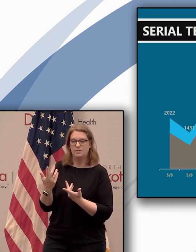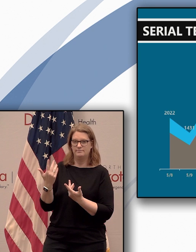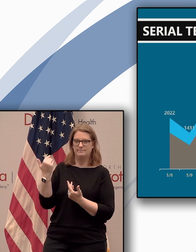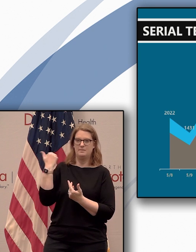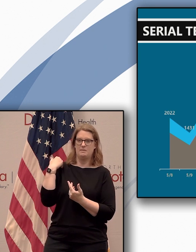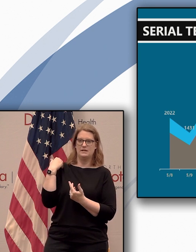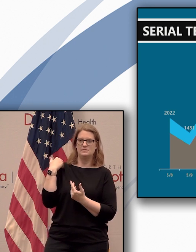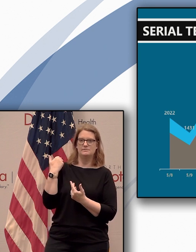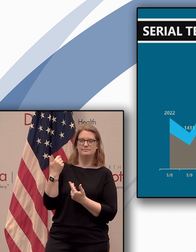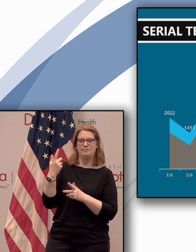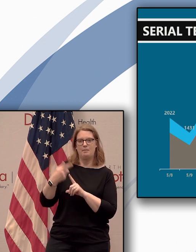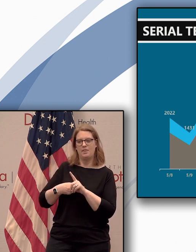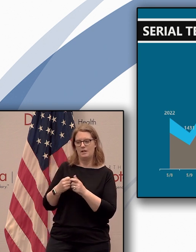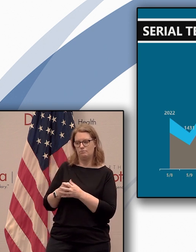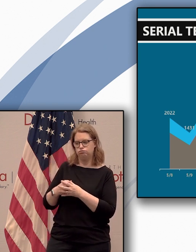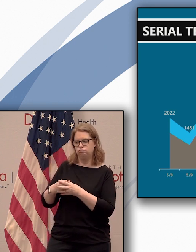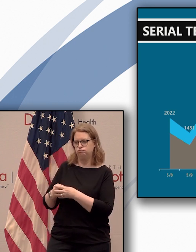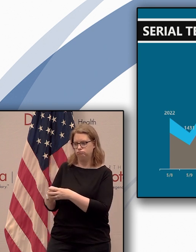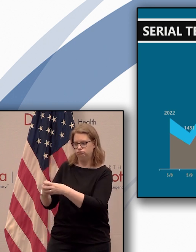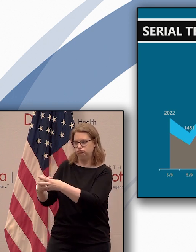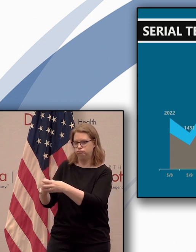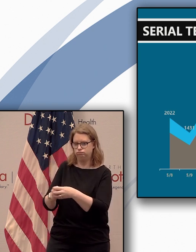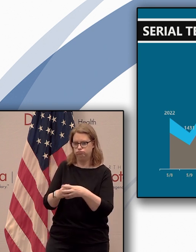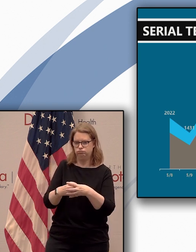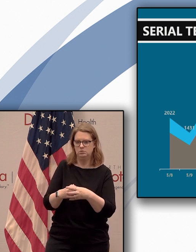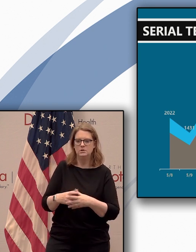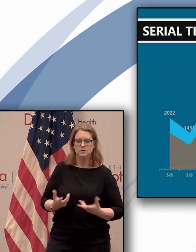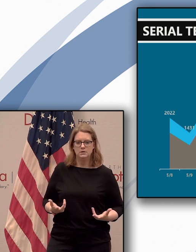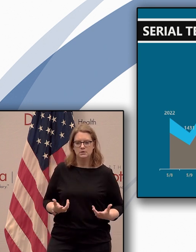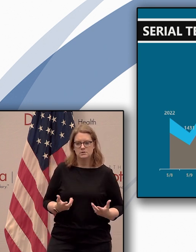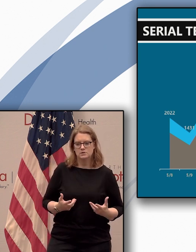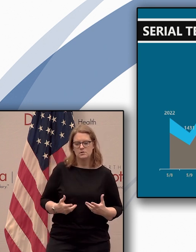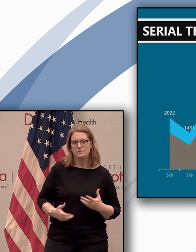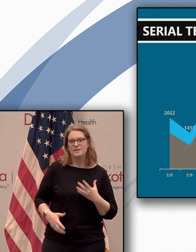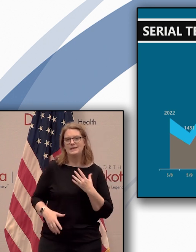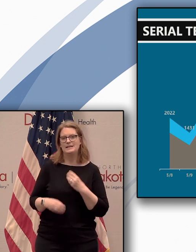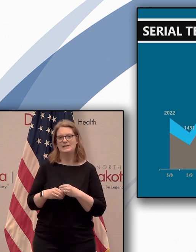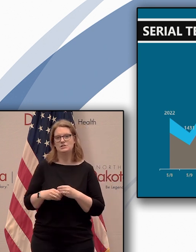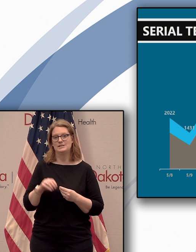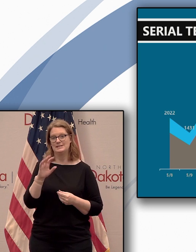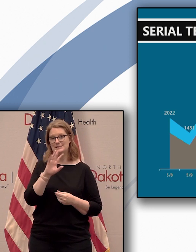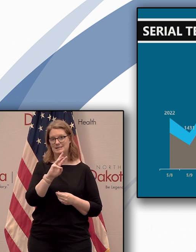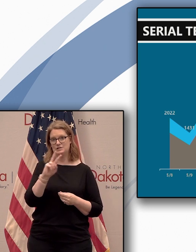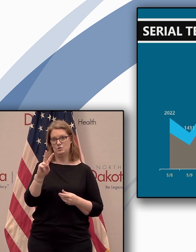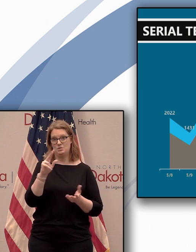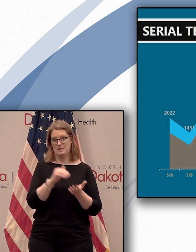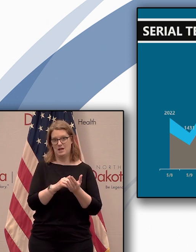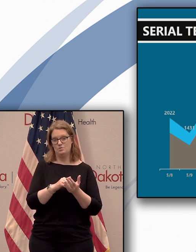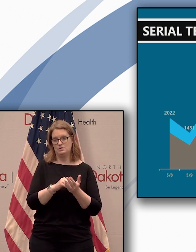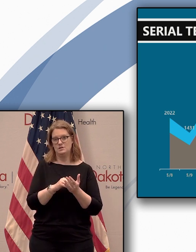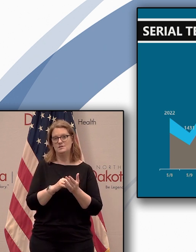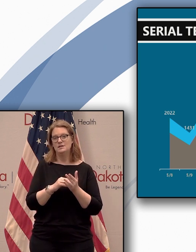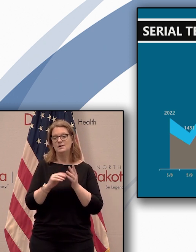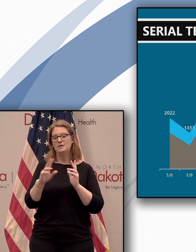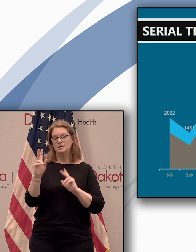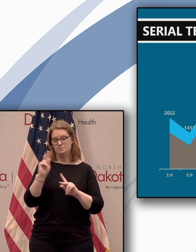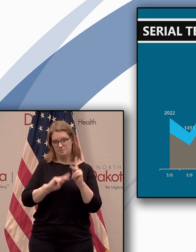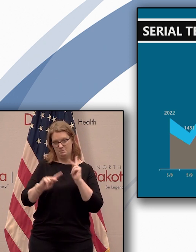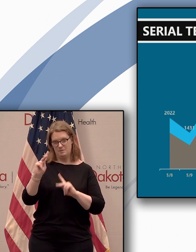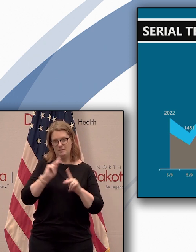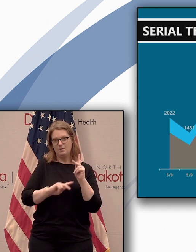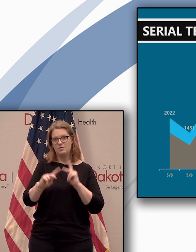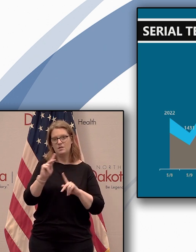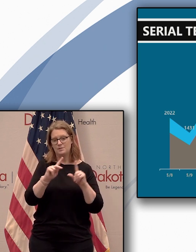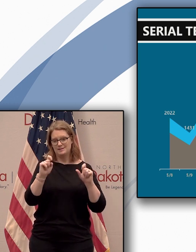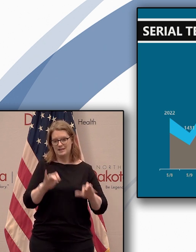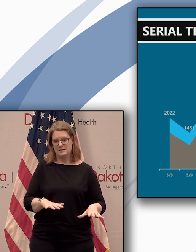past month. This means that cumulatively, in addition to the 62,000 plus individuals that we